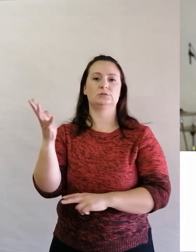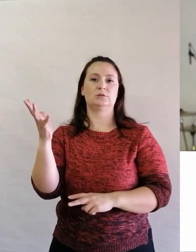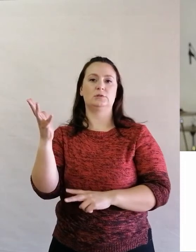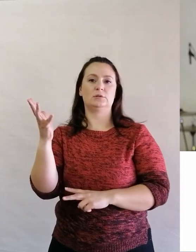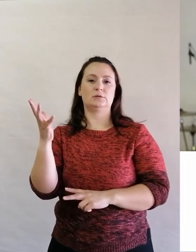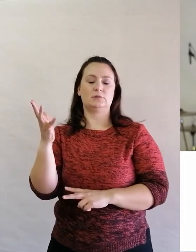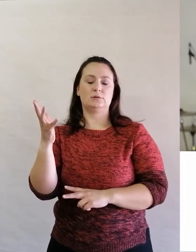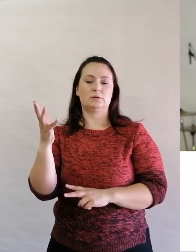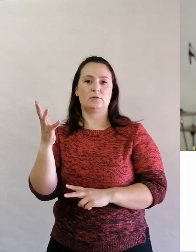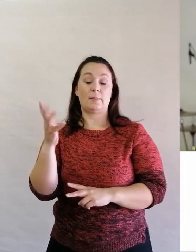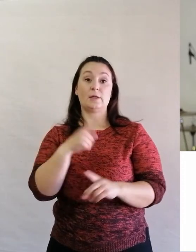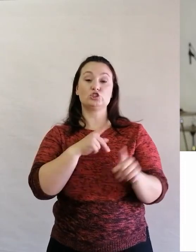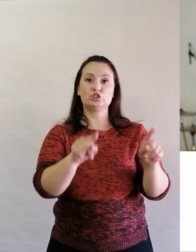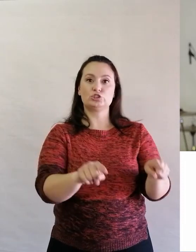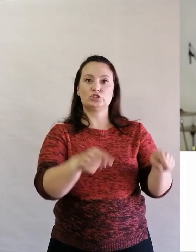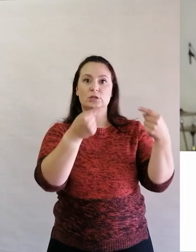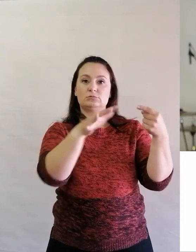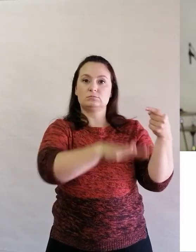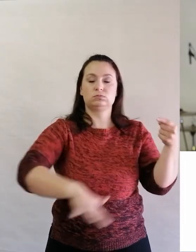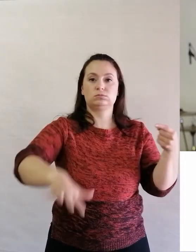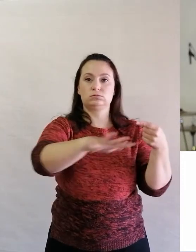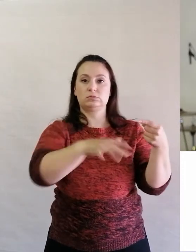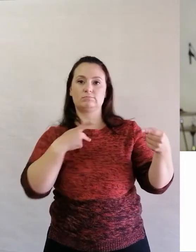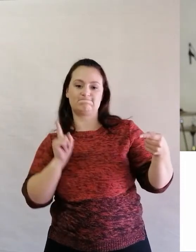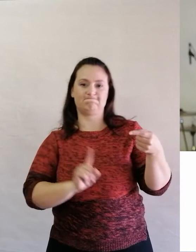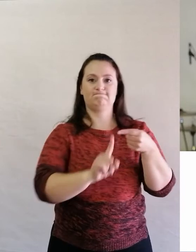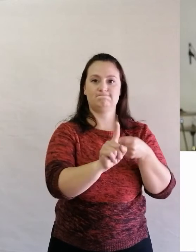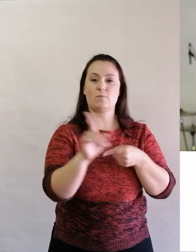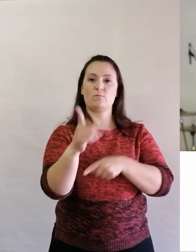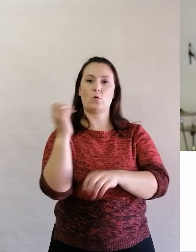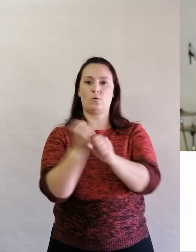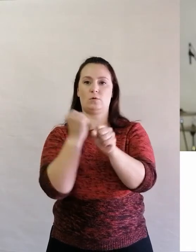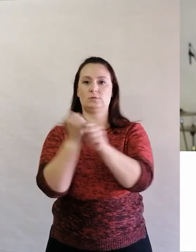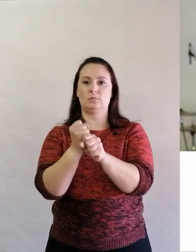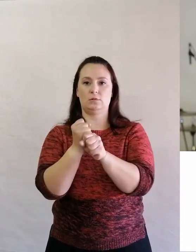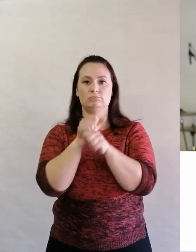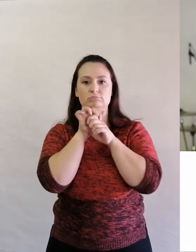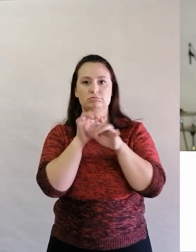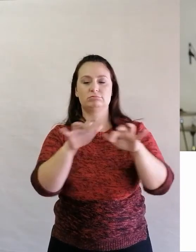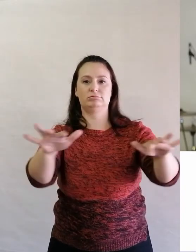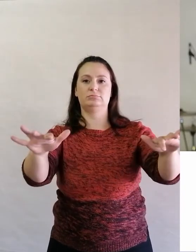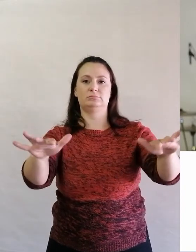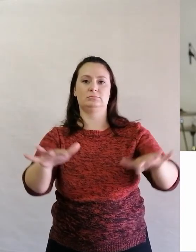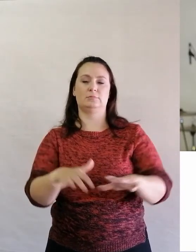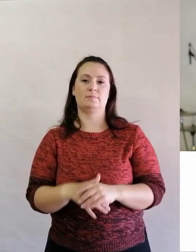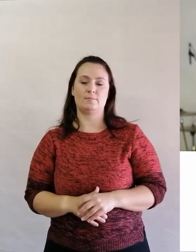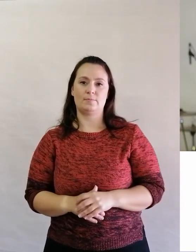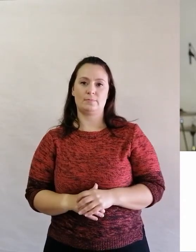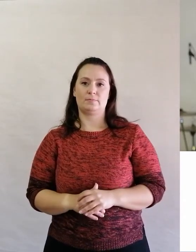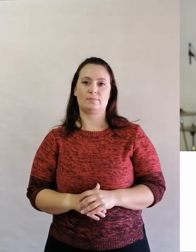of takes on the most challenging and dangerous circumstances for the sake of this gospel. Every